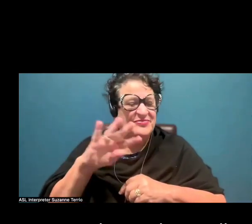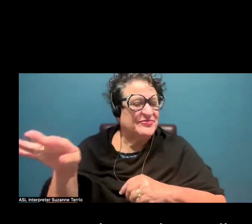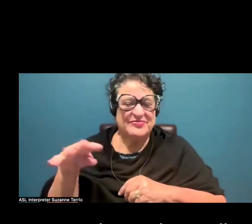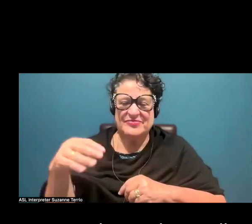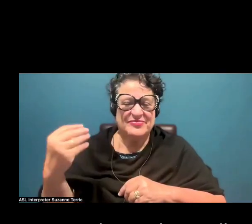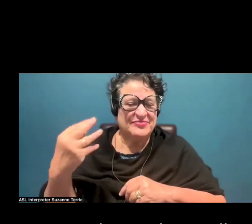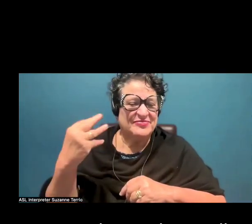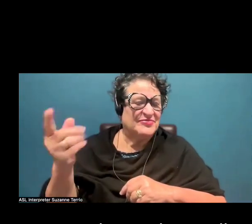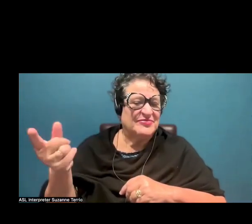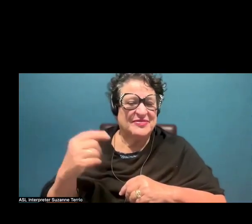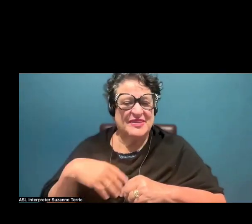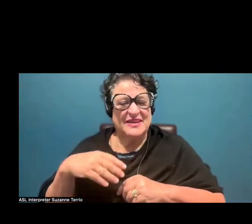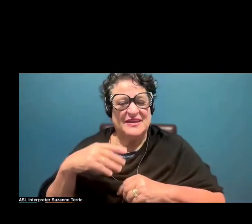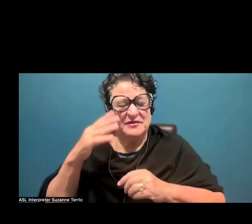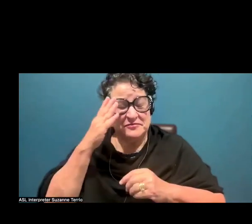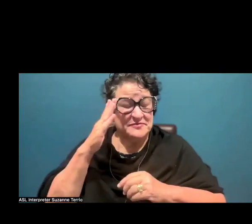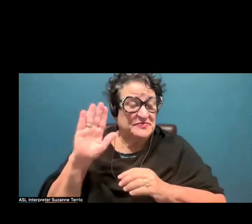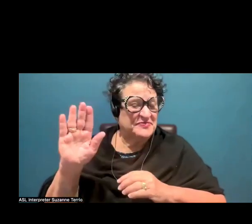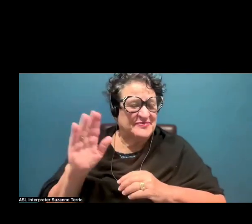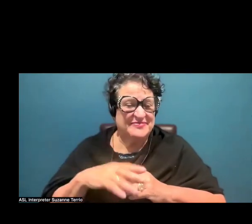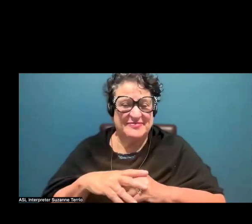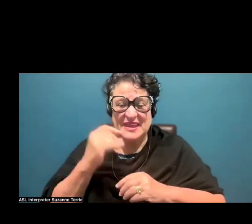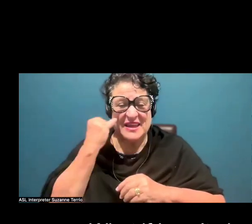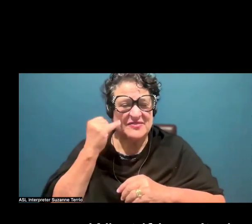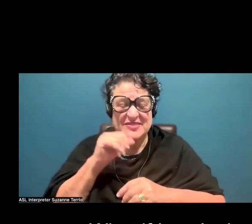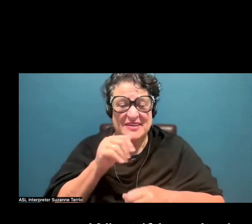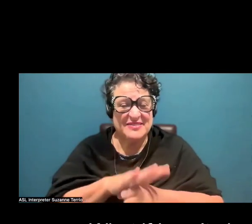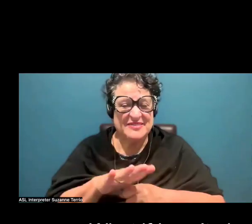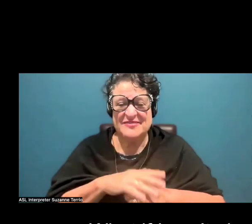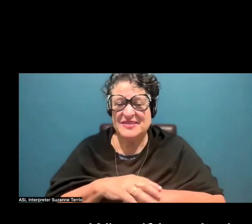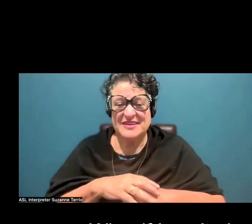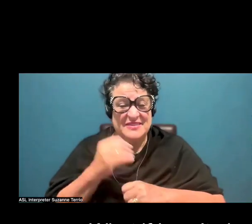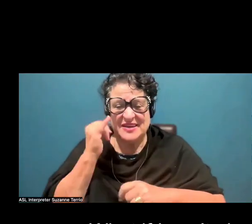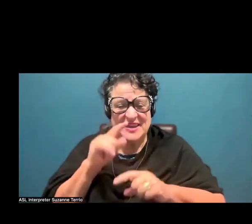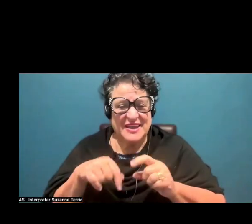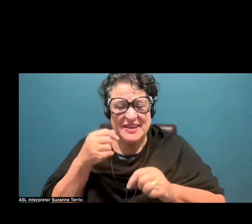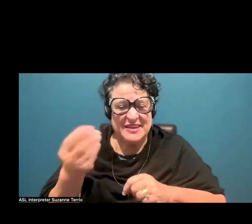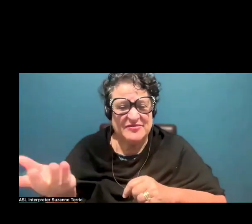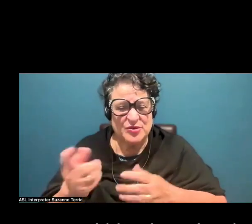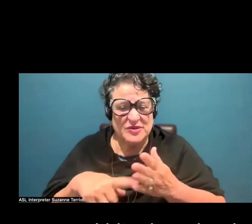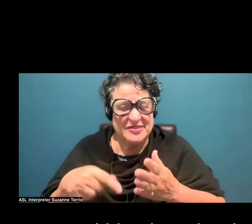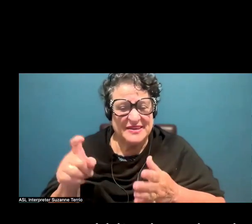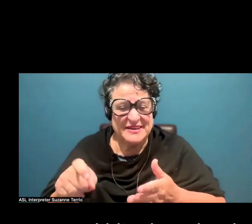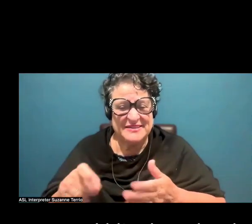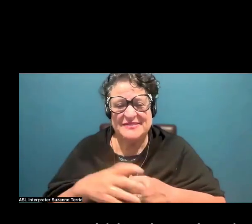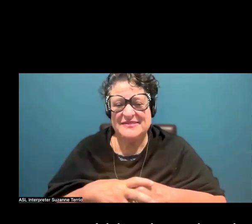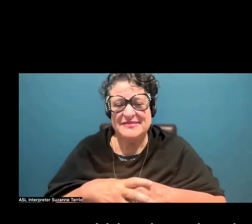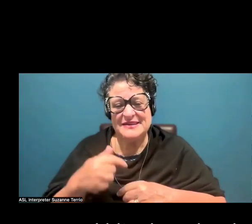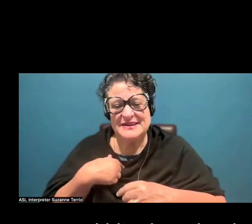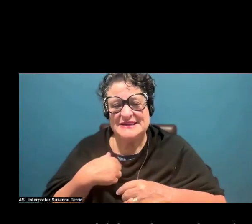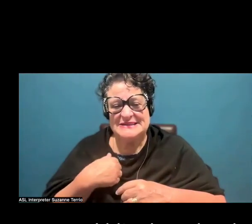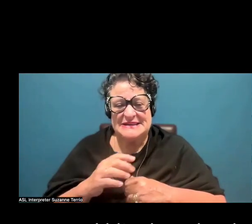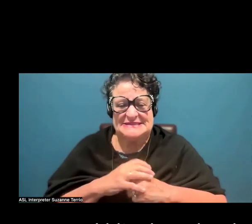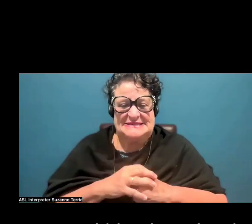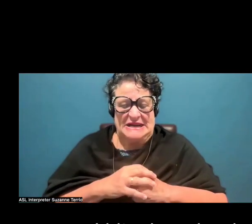blocking their own eyes from view. What if it isn't enough? What if I can't give them what they're after? I bite down hard on the inside